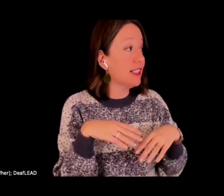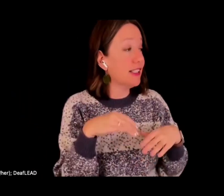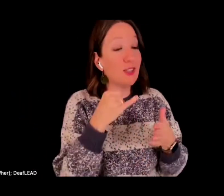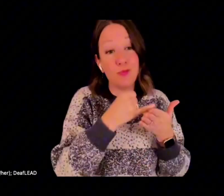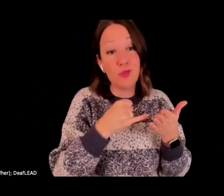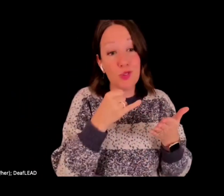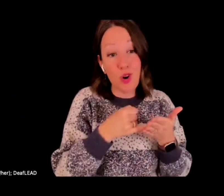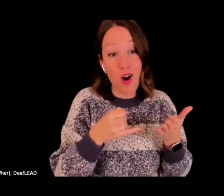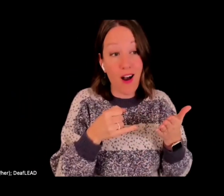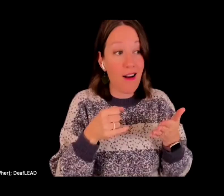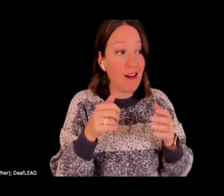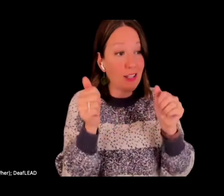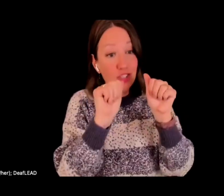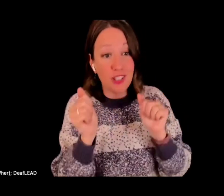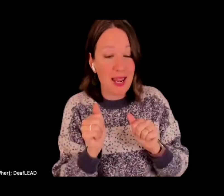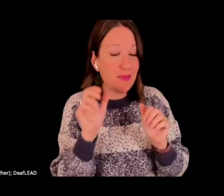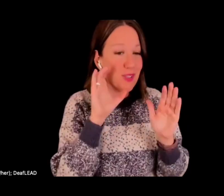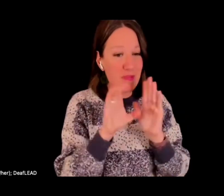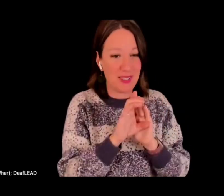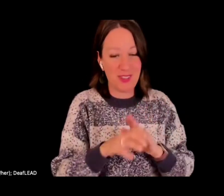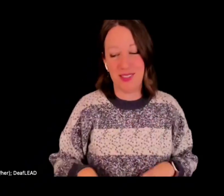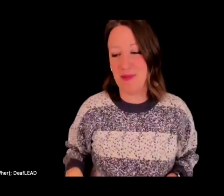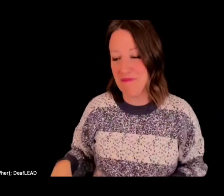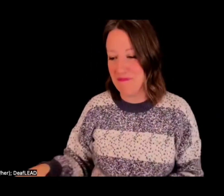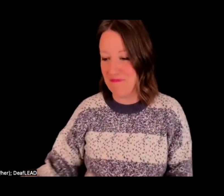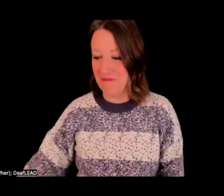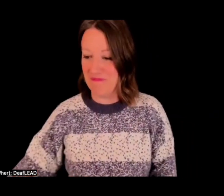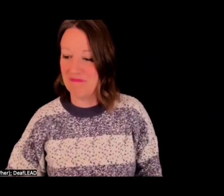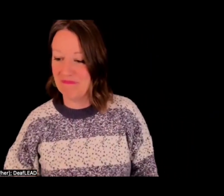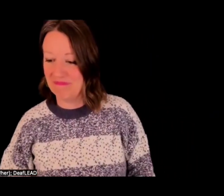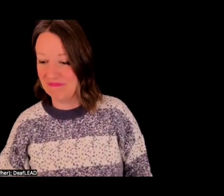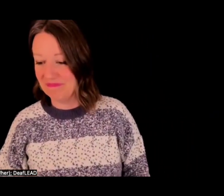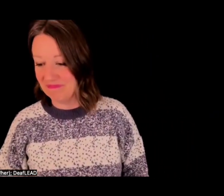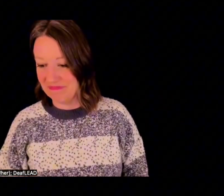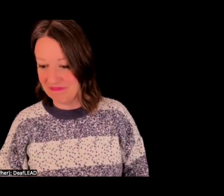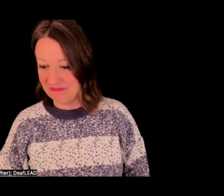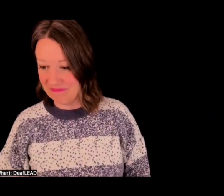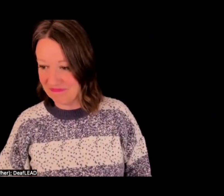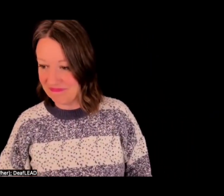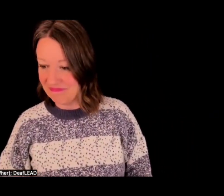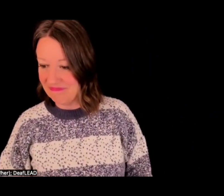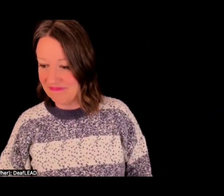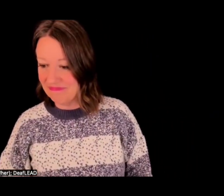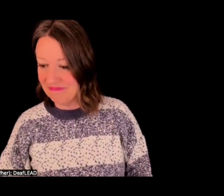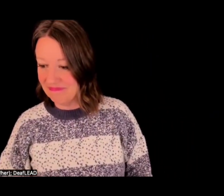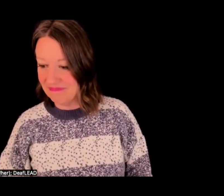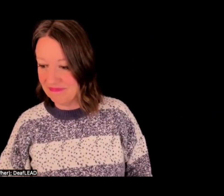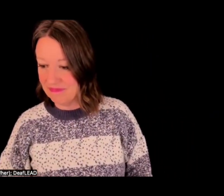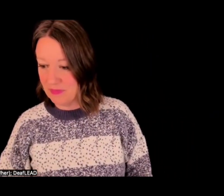you can draw words, phrases, art, shapes, images, whatever you'd like.